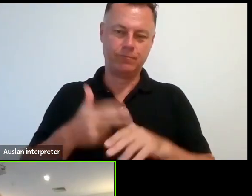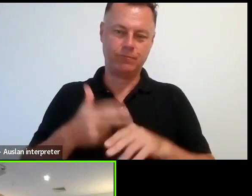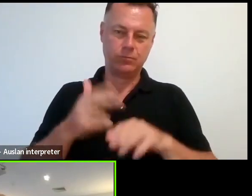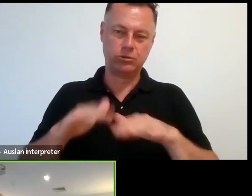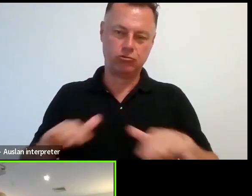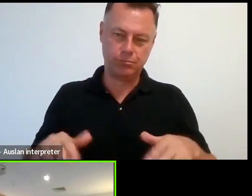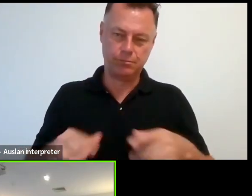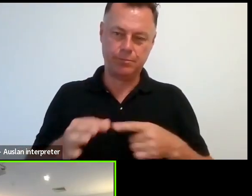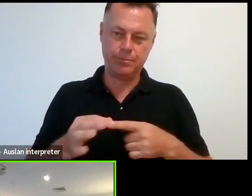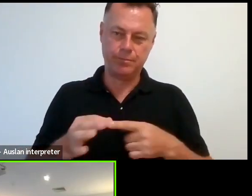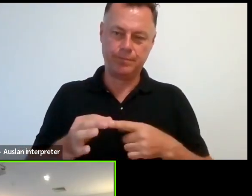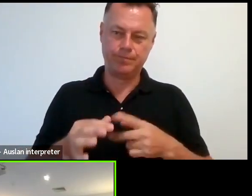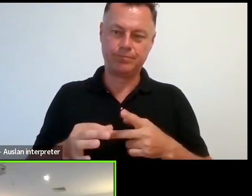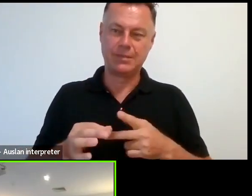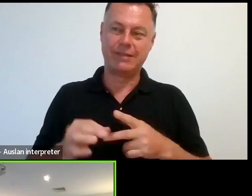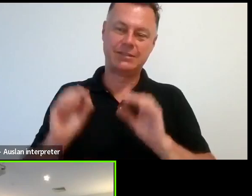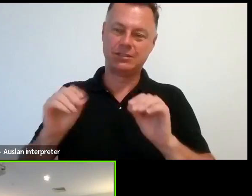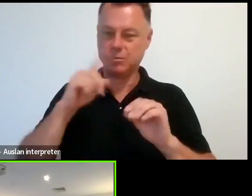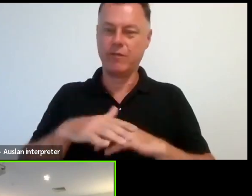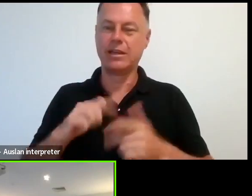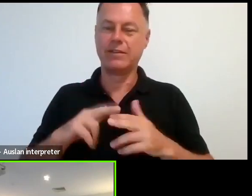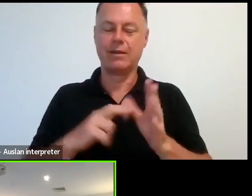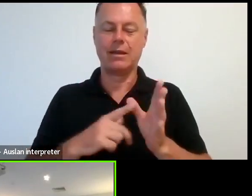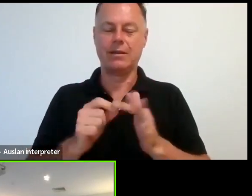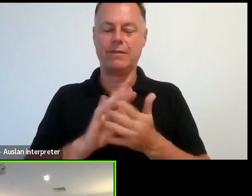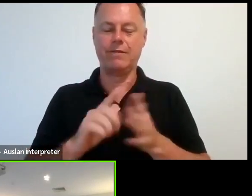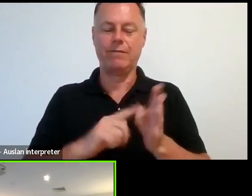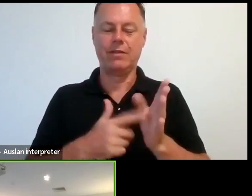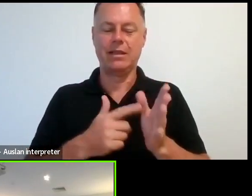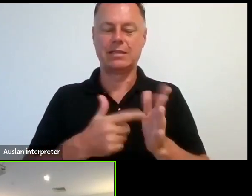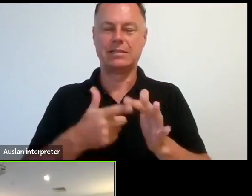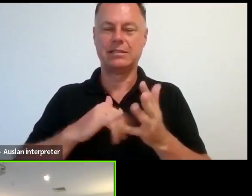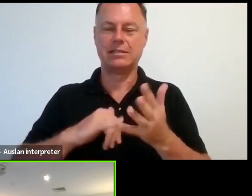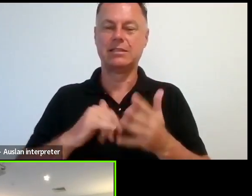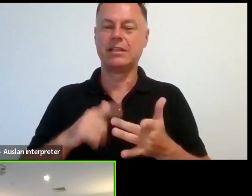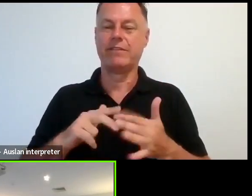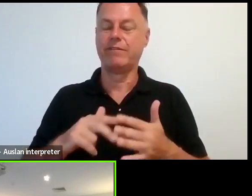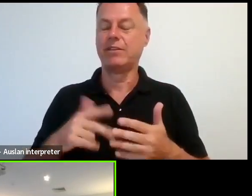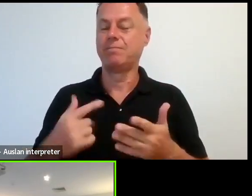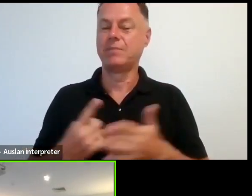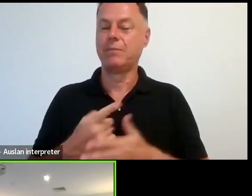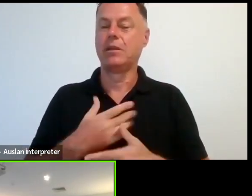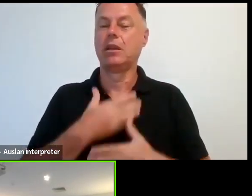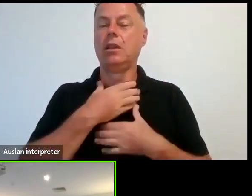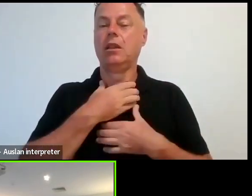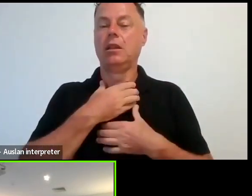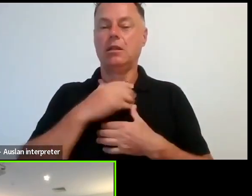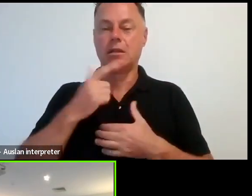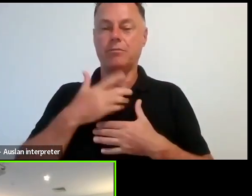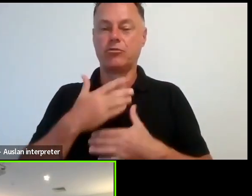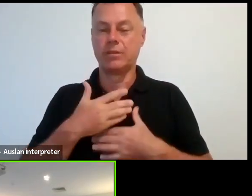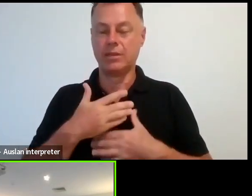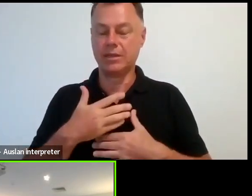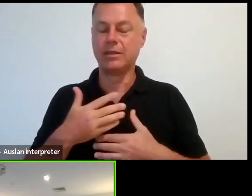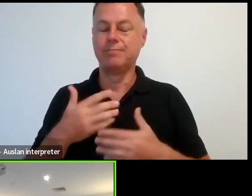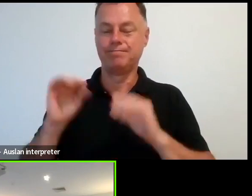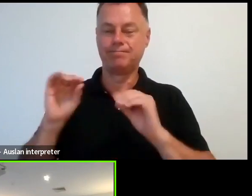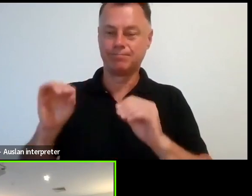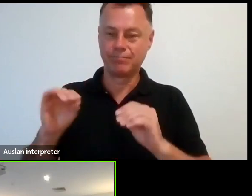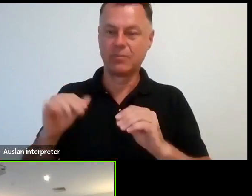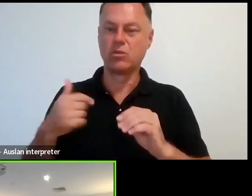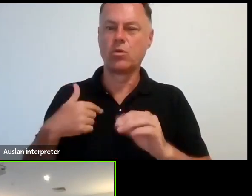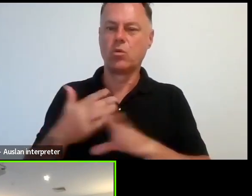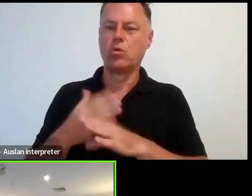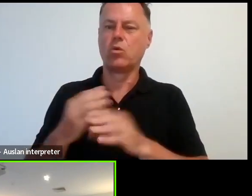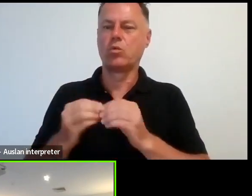training and all the training that goes in the background. So we're working closely with services that may not be offering it just yet, but working towards